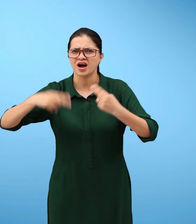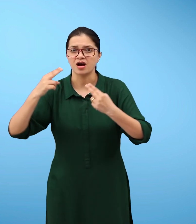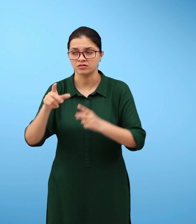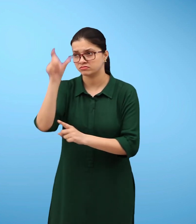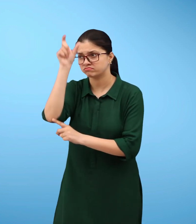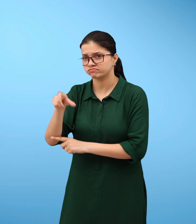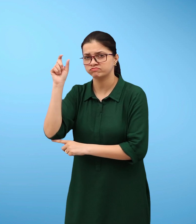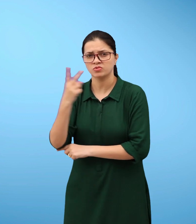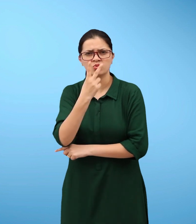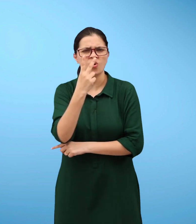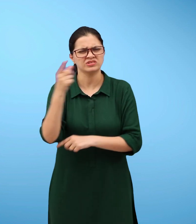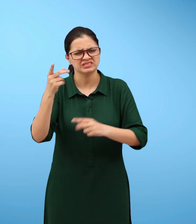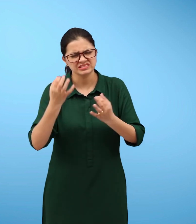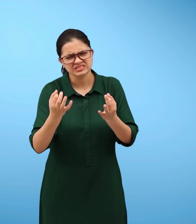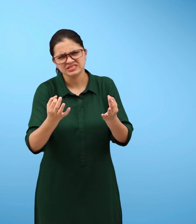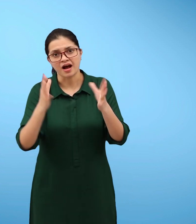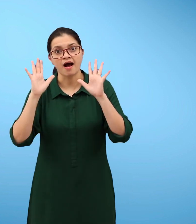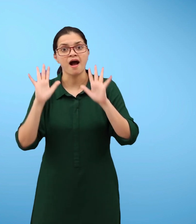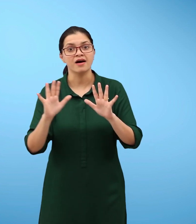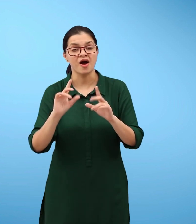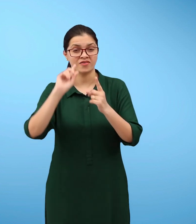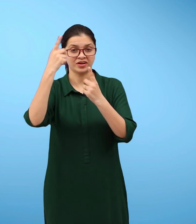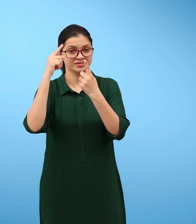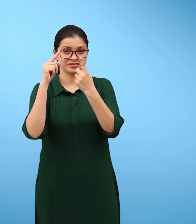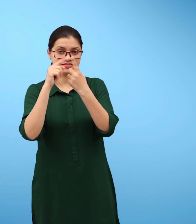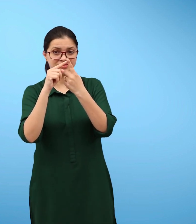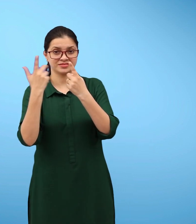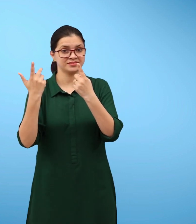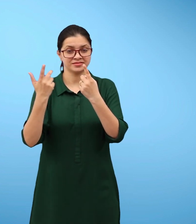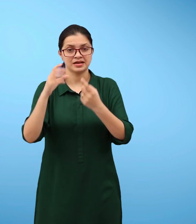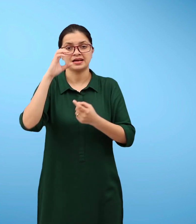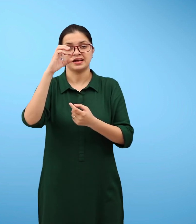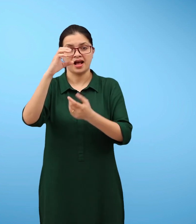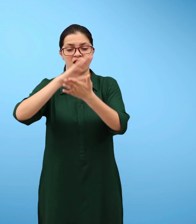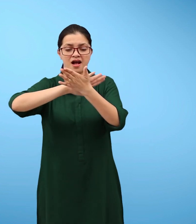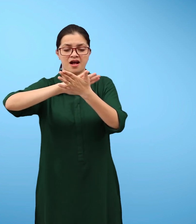The two famous practitioners of Ayurveda in ancient India were Charak,